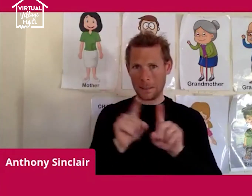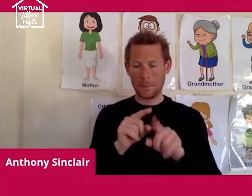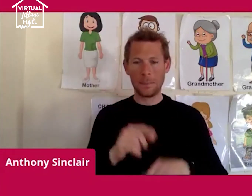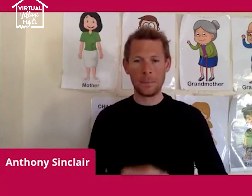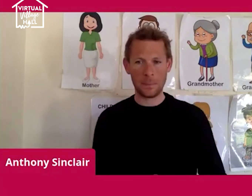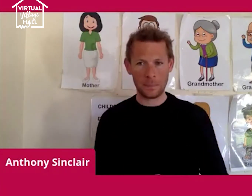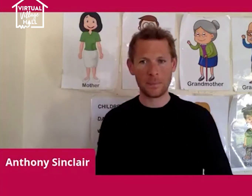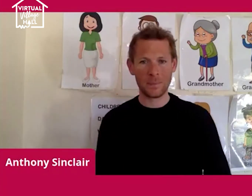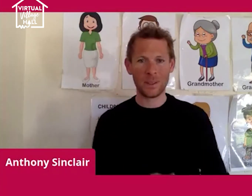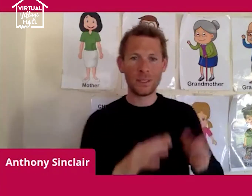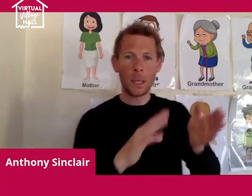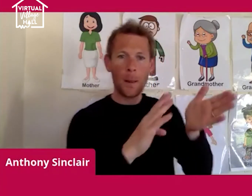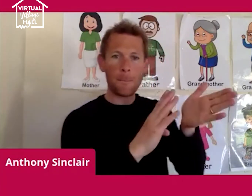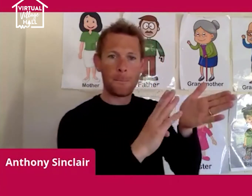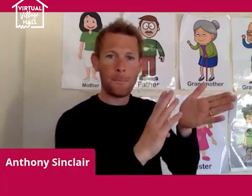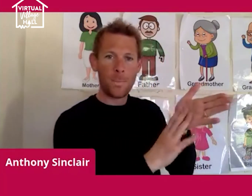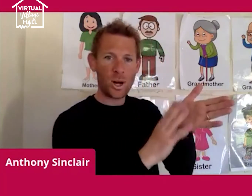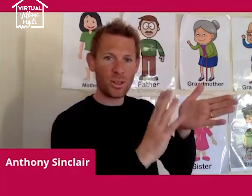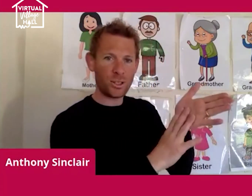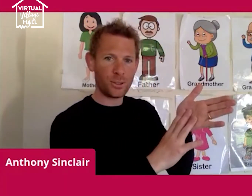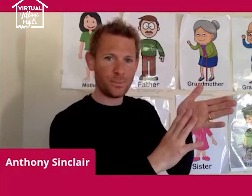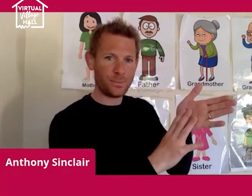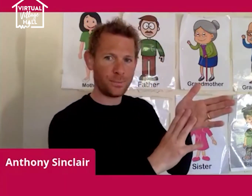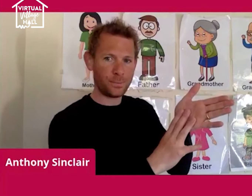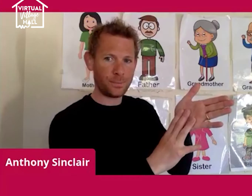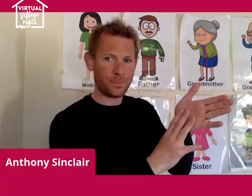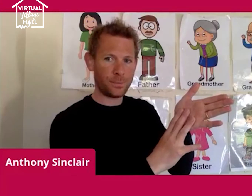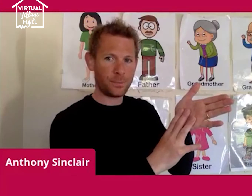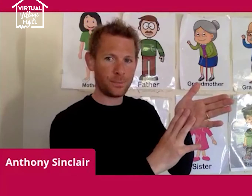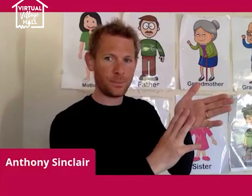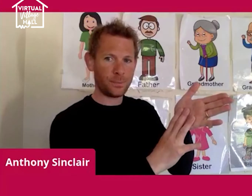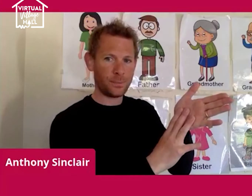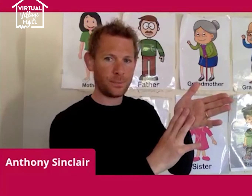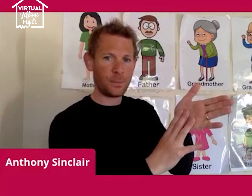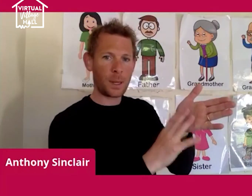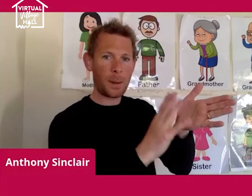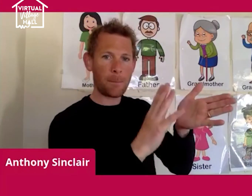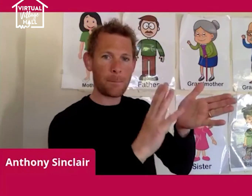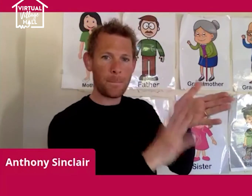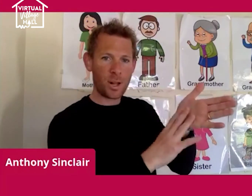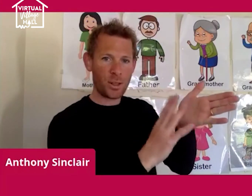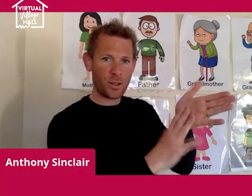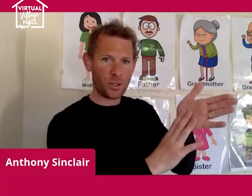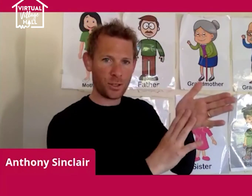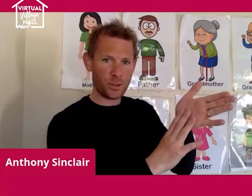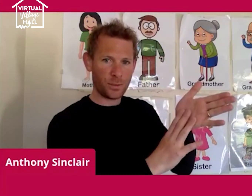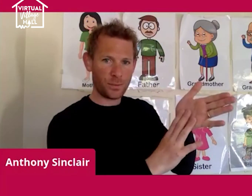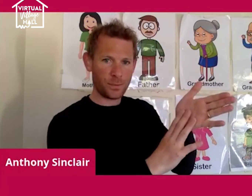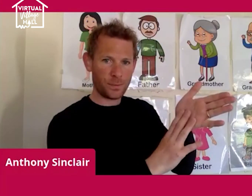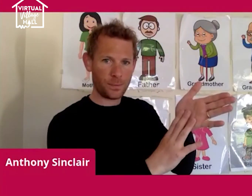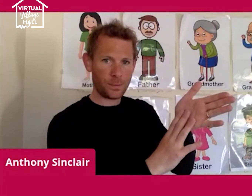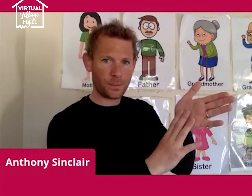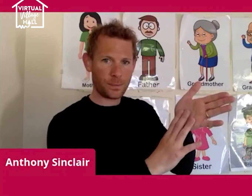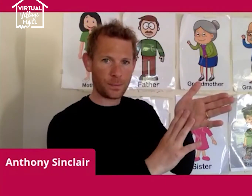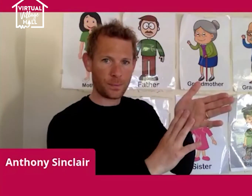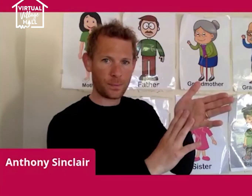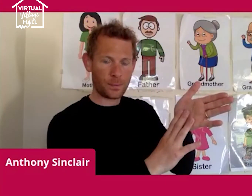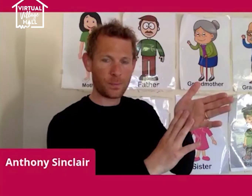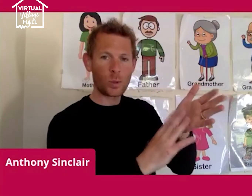well, Northern Ireland and Scotland would sign the same, and it's mother. So it's MM on your hand, mother.